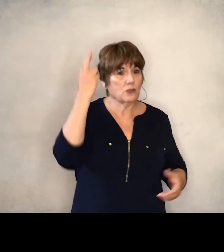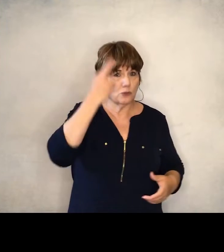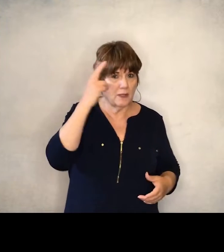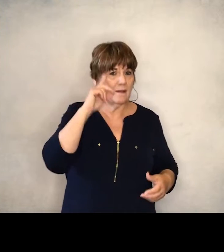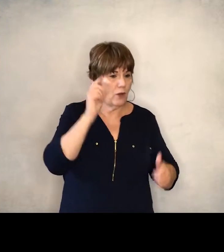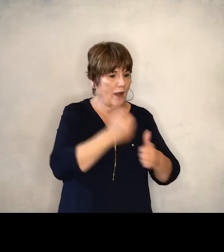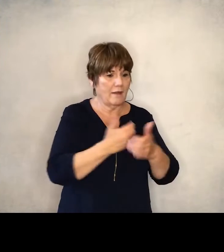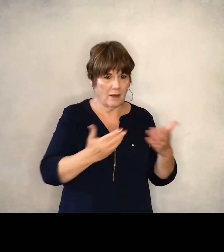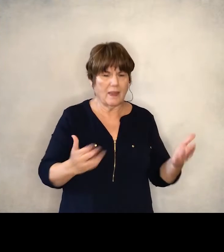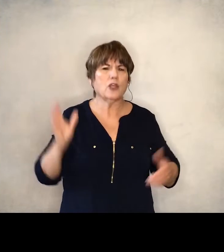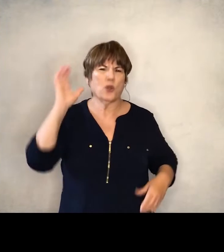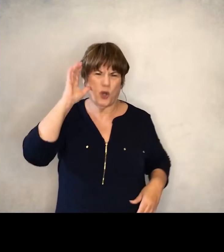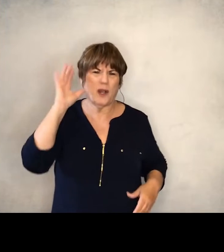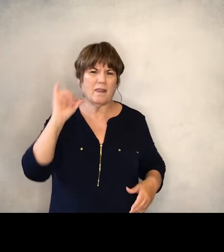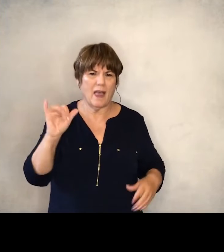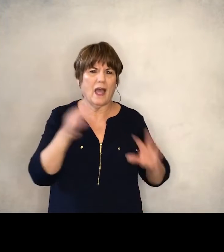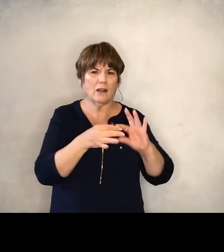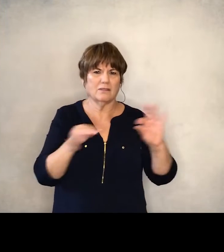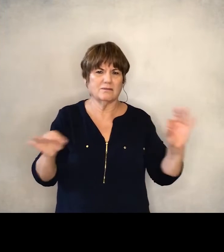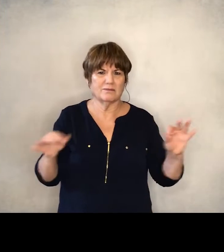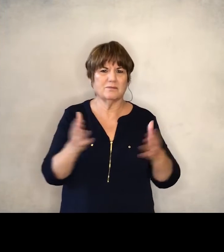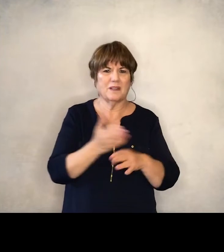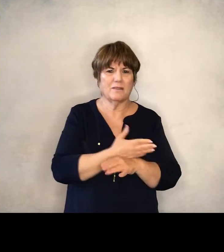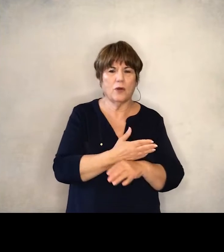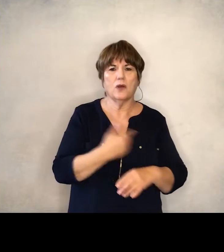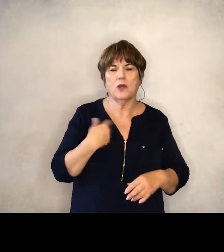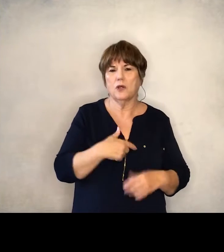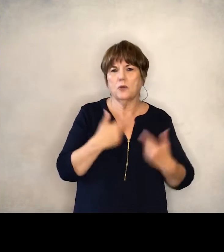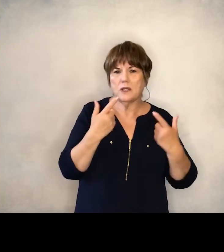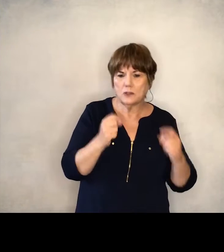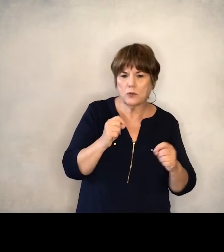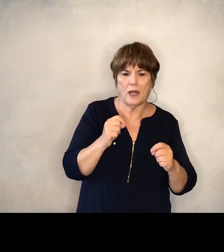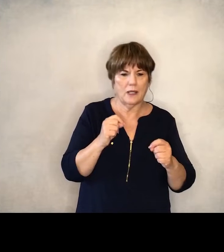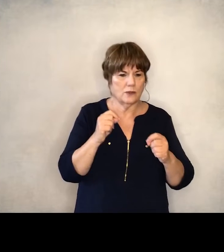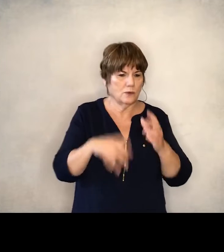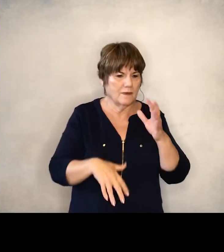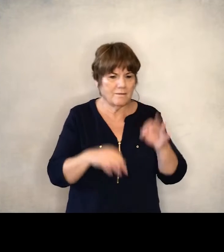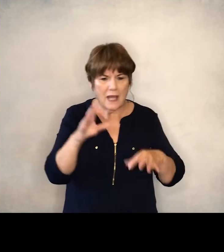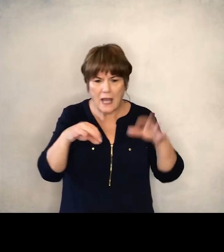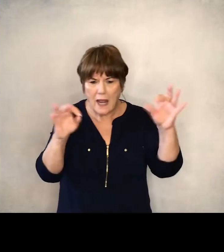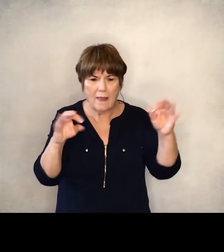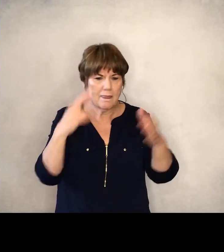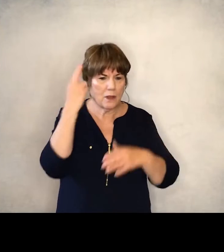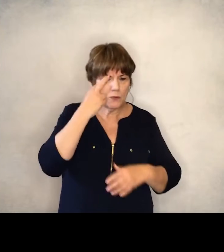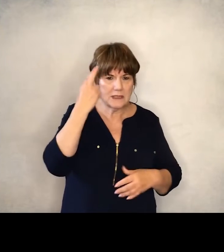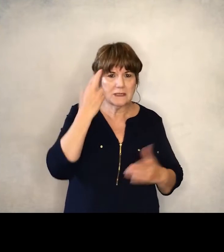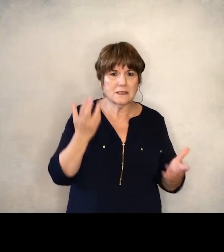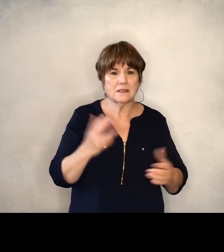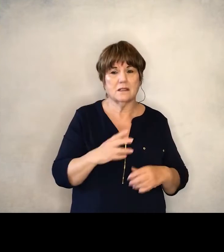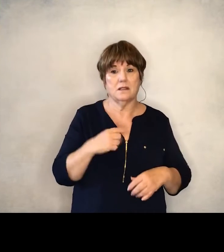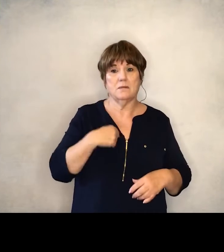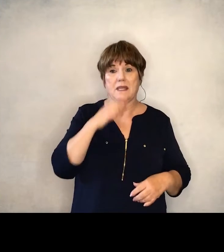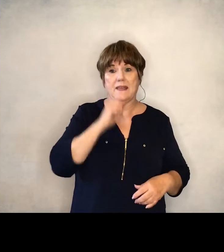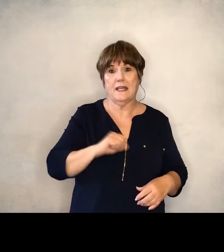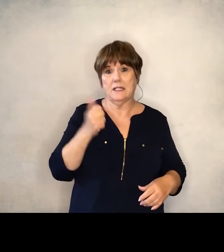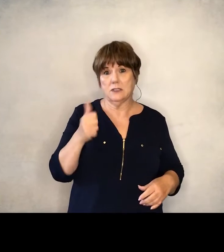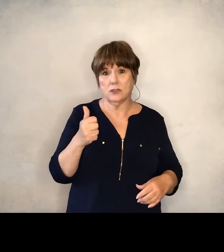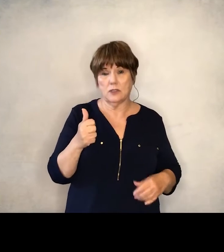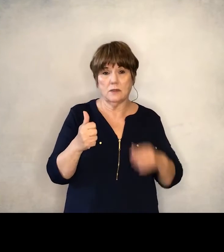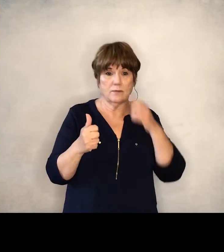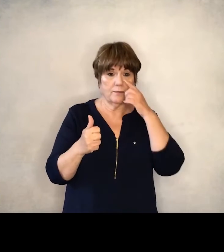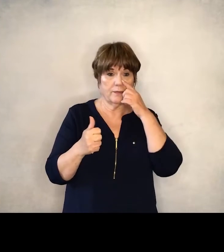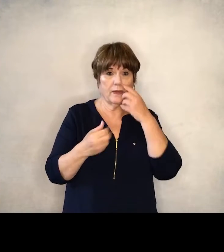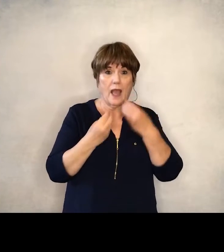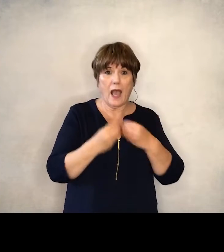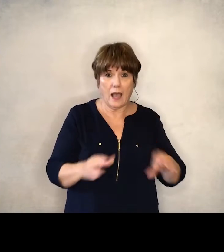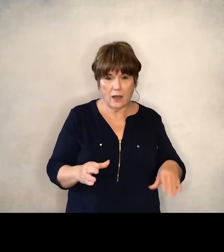heard that. We try to find the reasons. When I was about 10 years old, I lost a baby sister